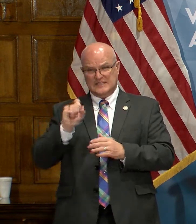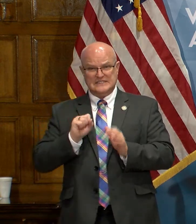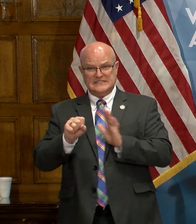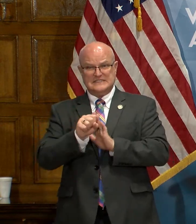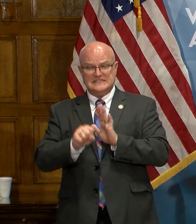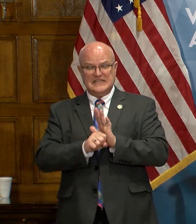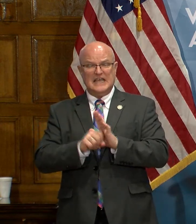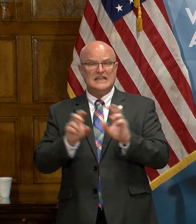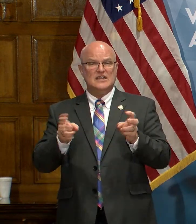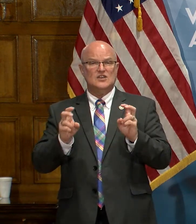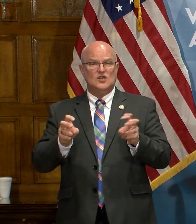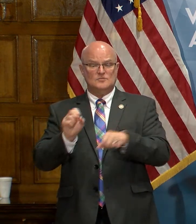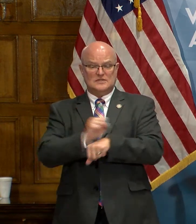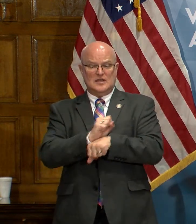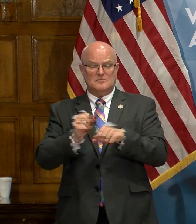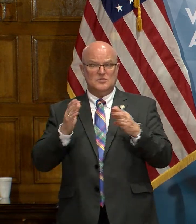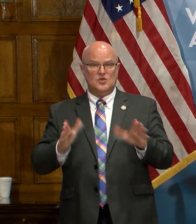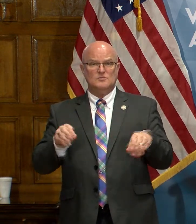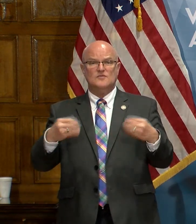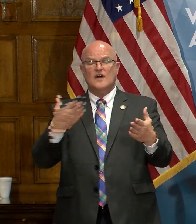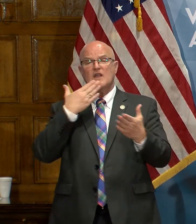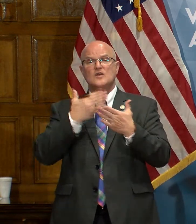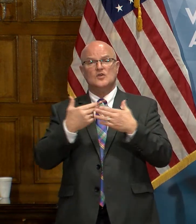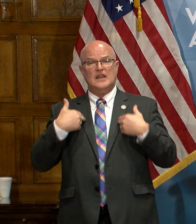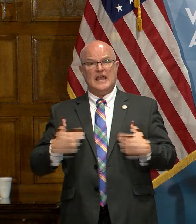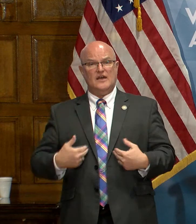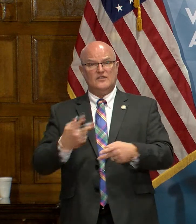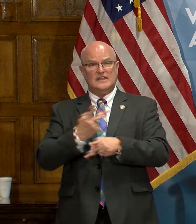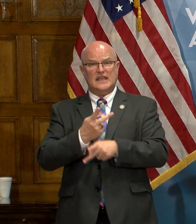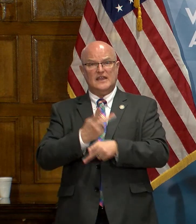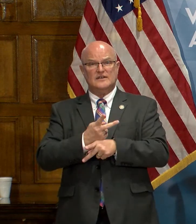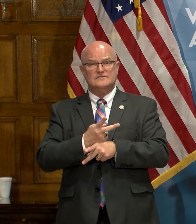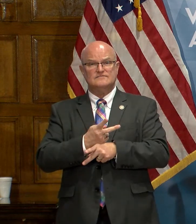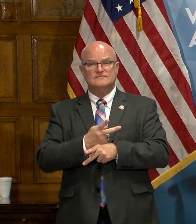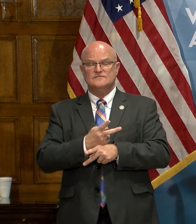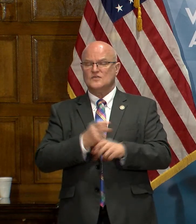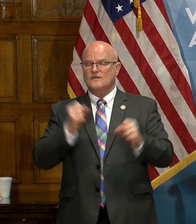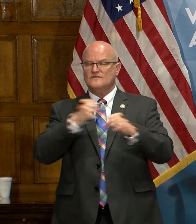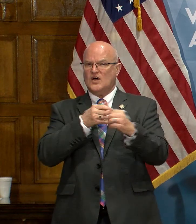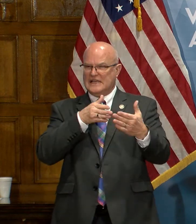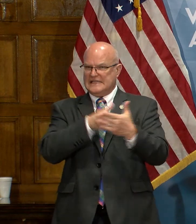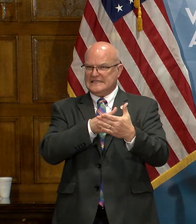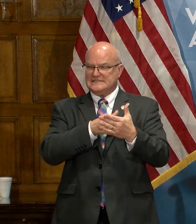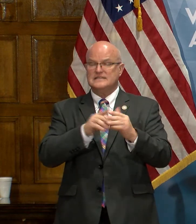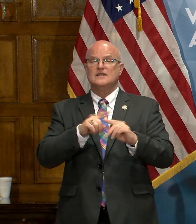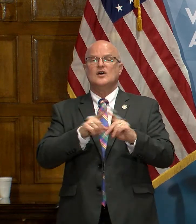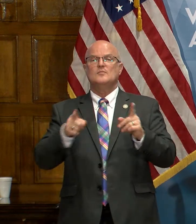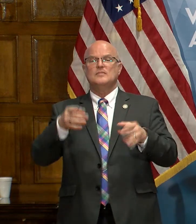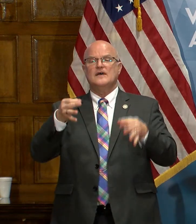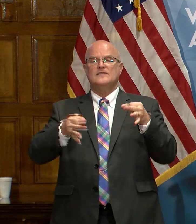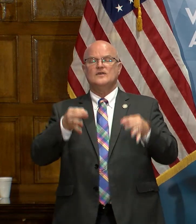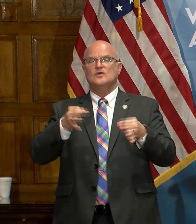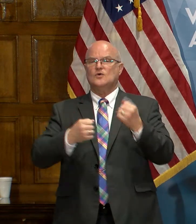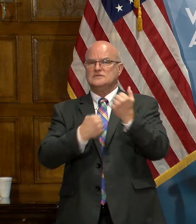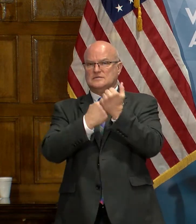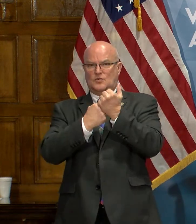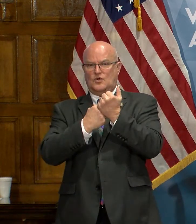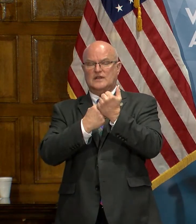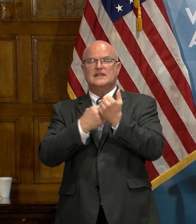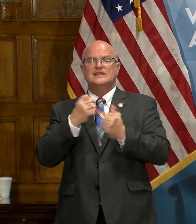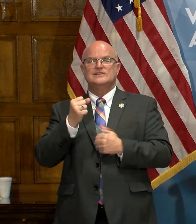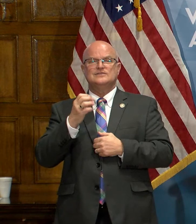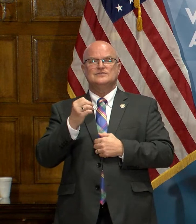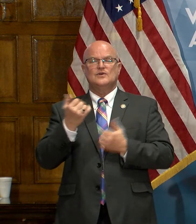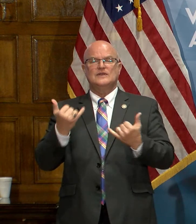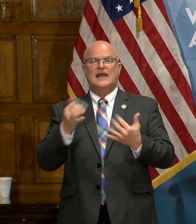in terms of our employees and providing good health care. We fought that. But the courts upheld that, and